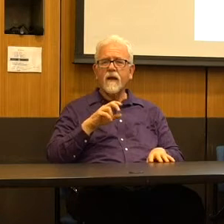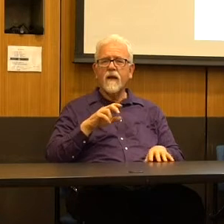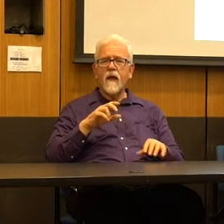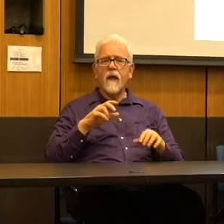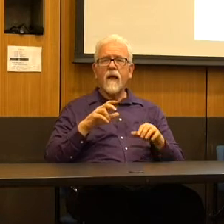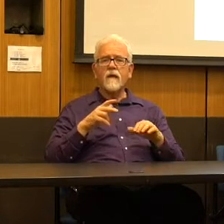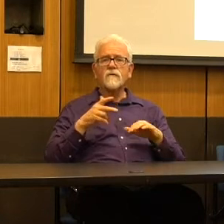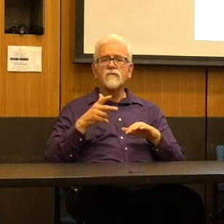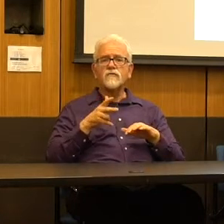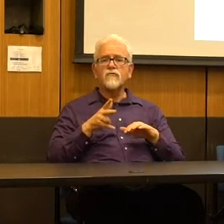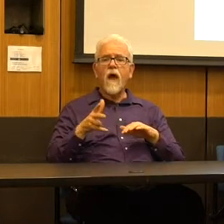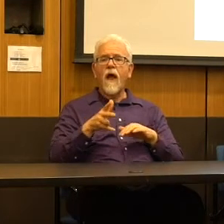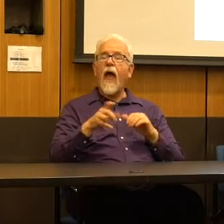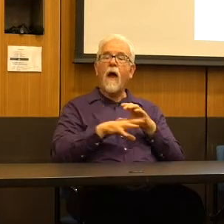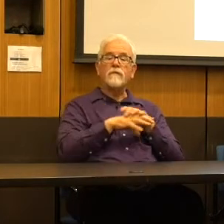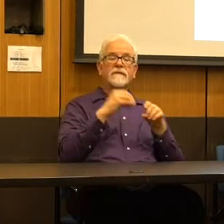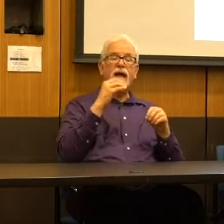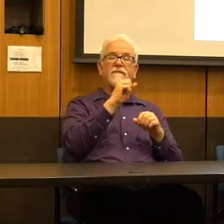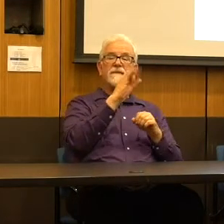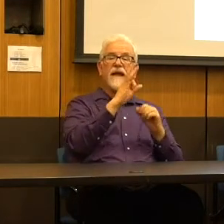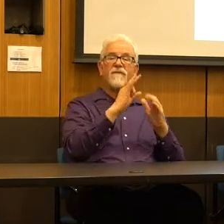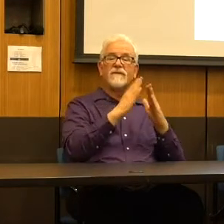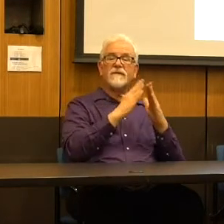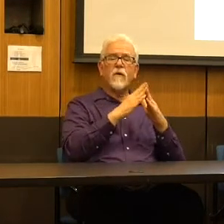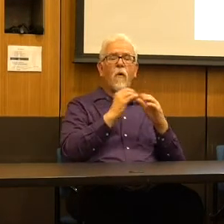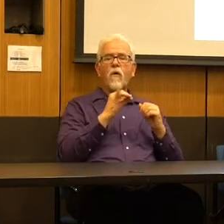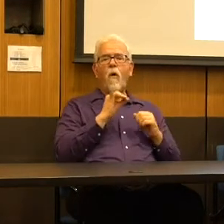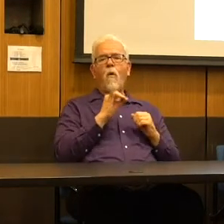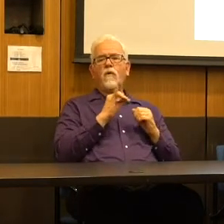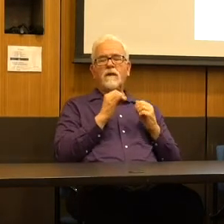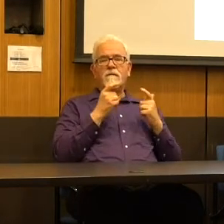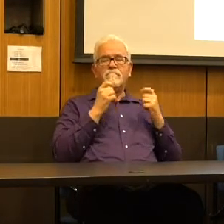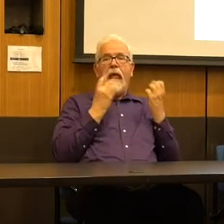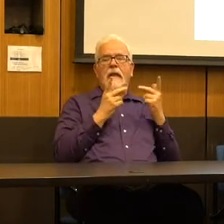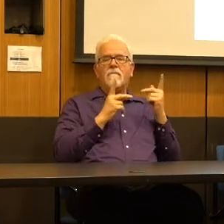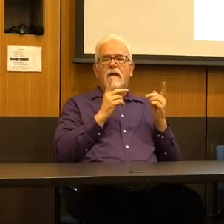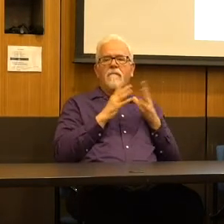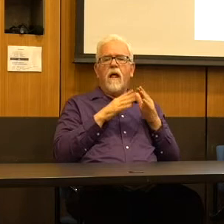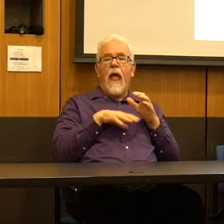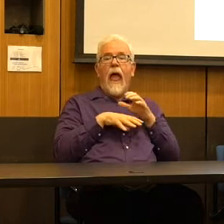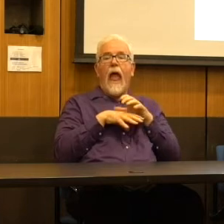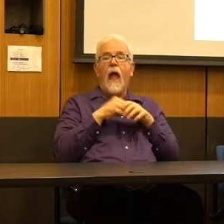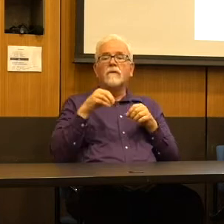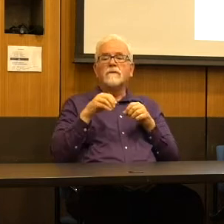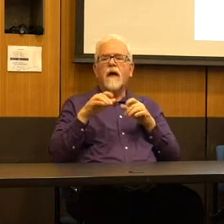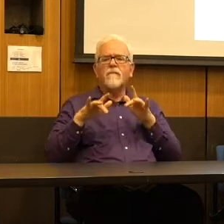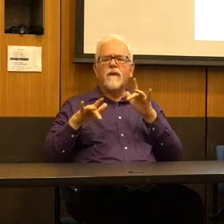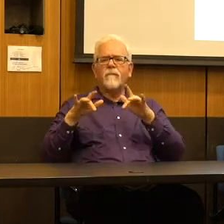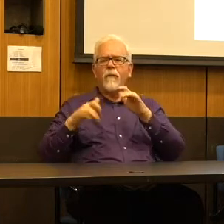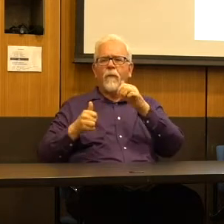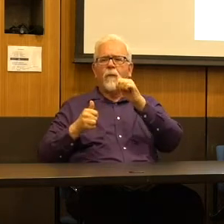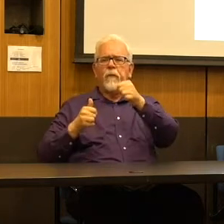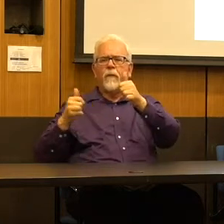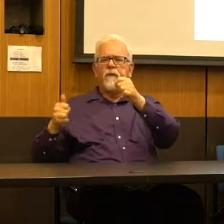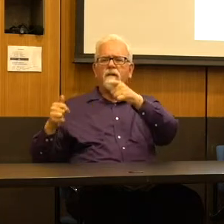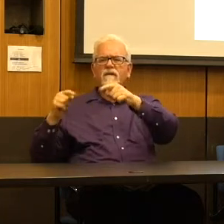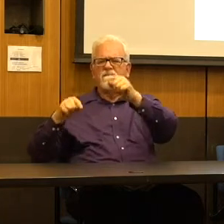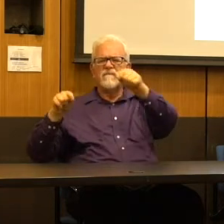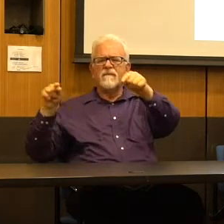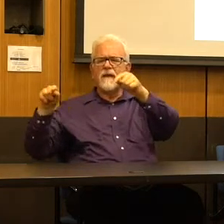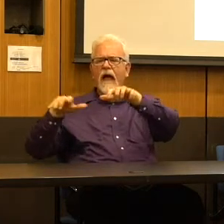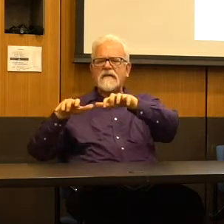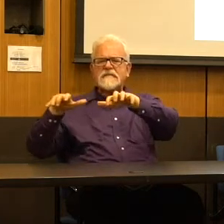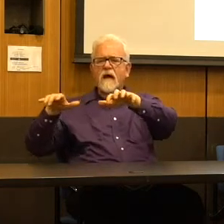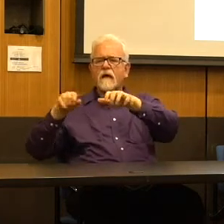depopulated areas, when you get outside of San Francisco or Oakland, places like that, people were really sprawled out. And a lot of